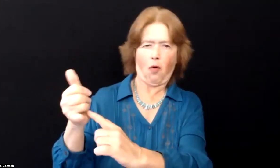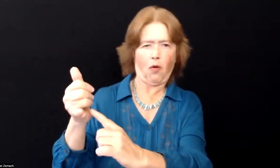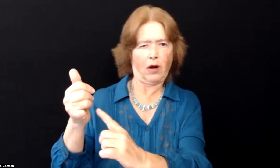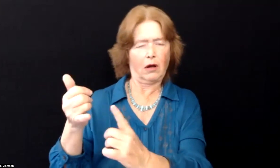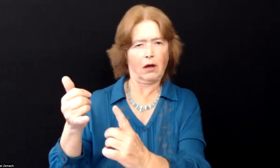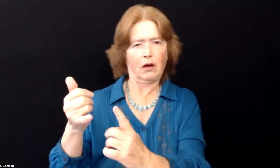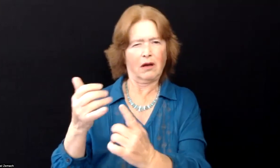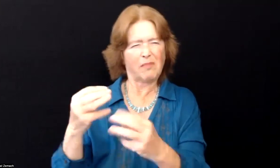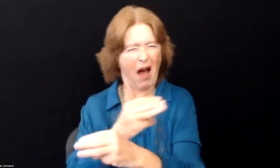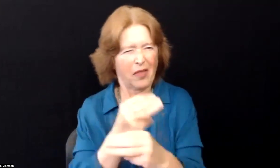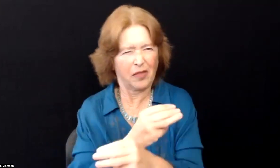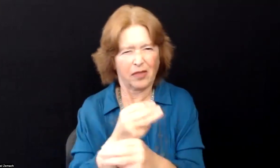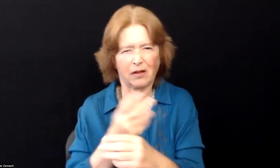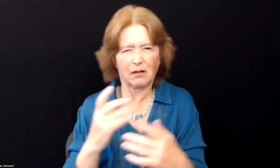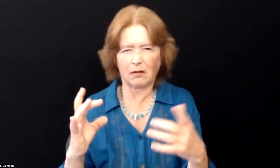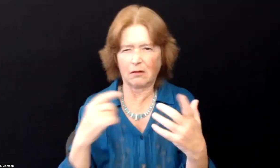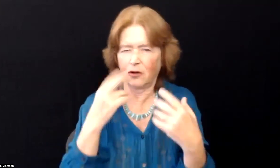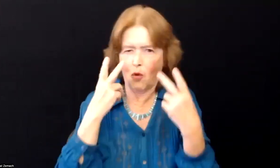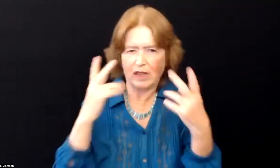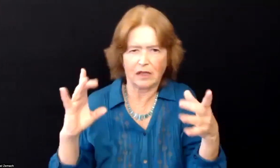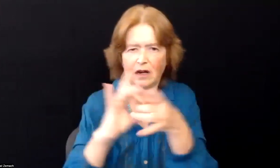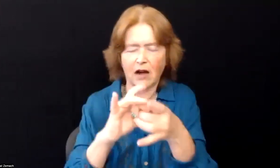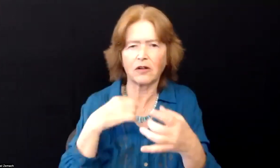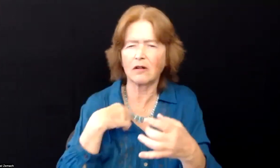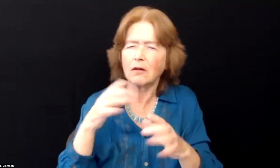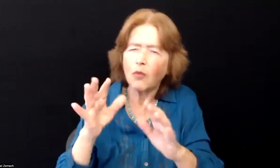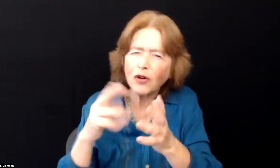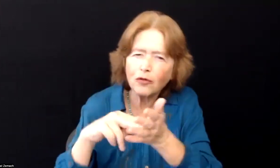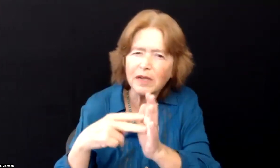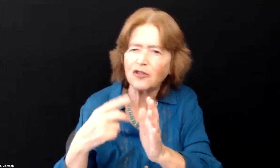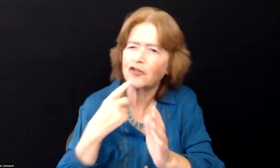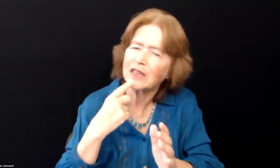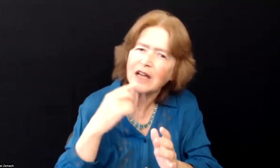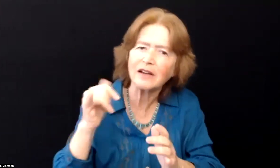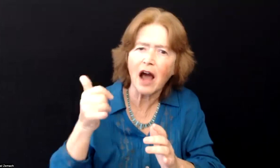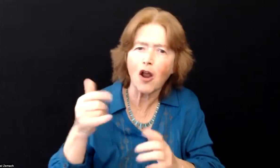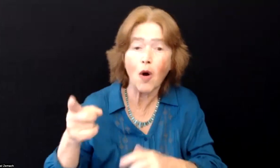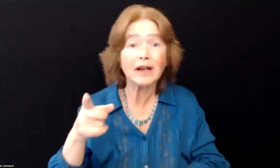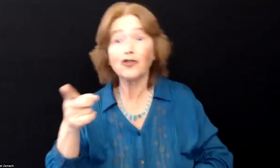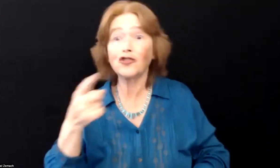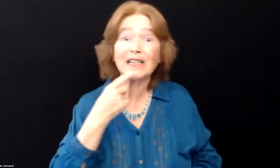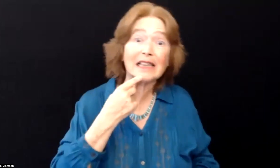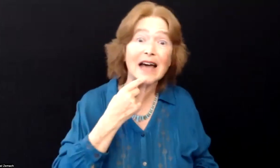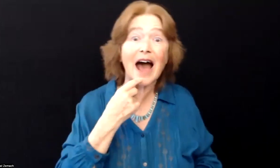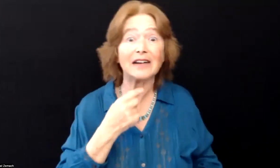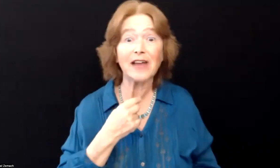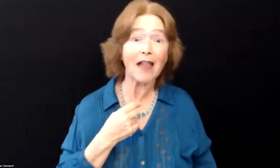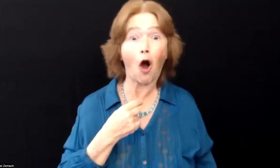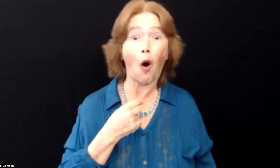what does that have to do with math? I didn't see any connection. I asked the teacher, "What do you mean yellow?" She's like, she was